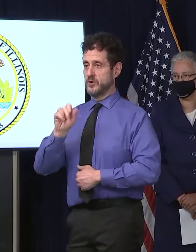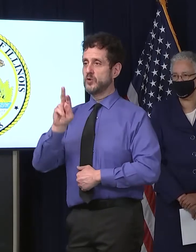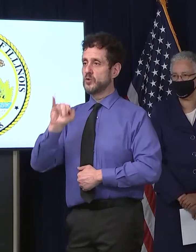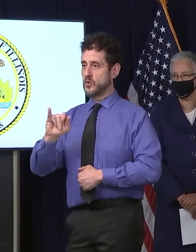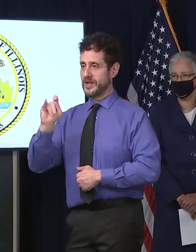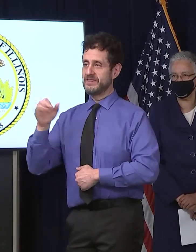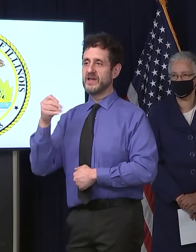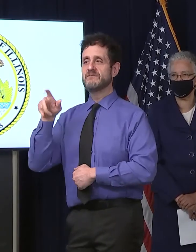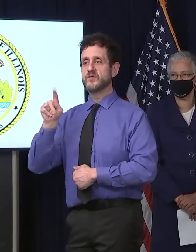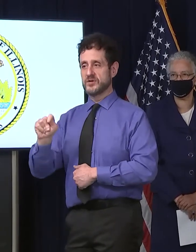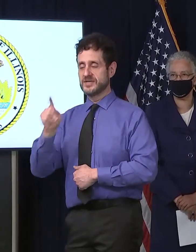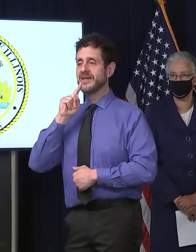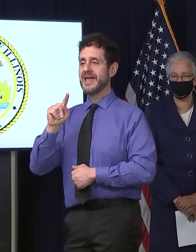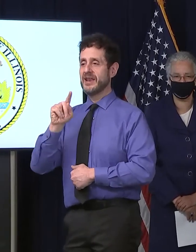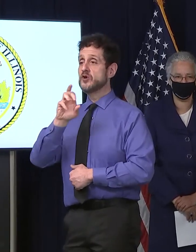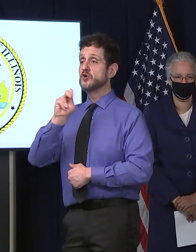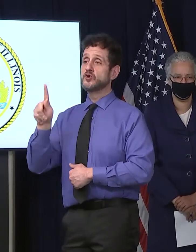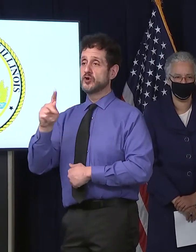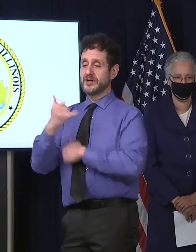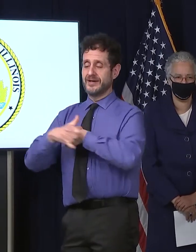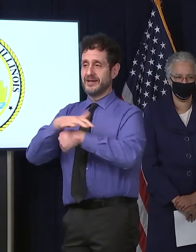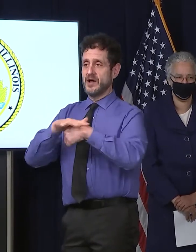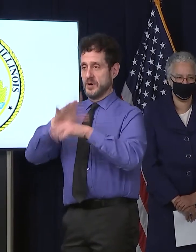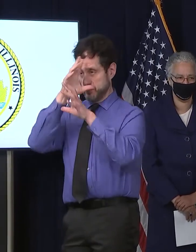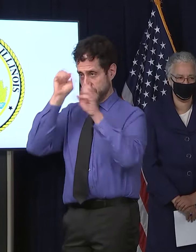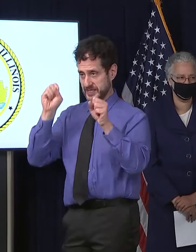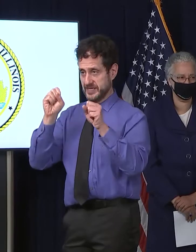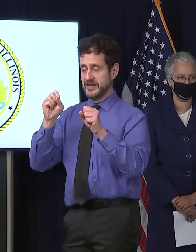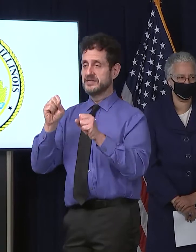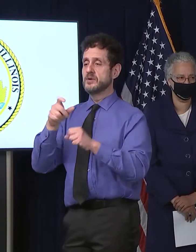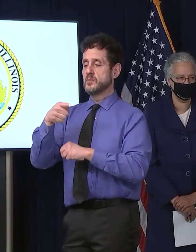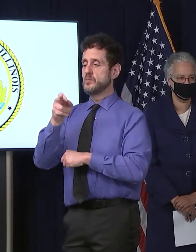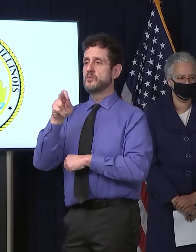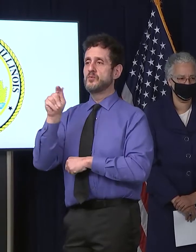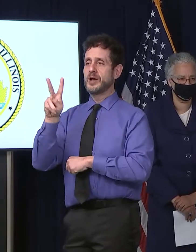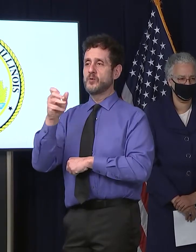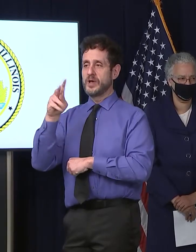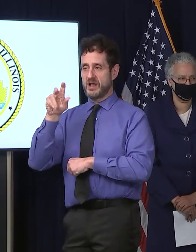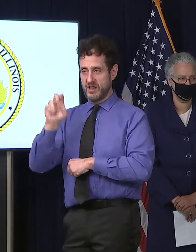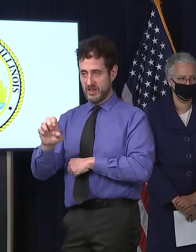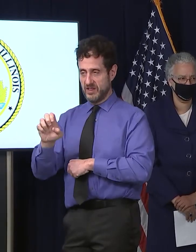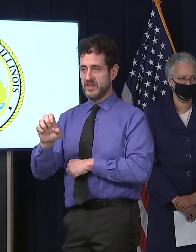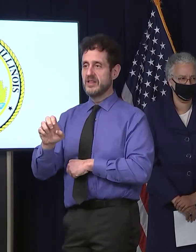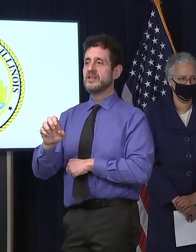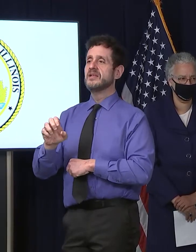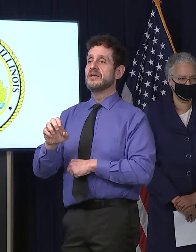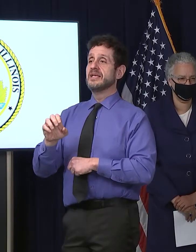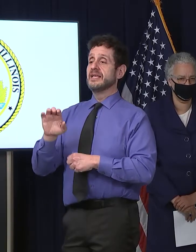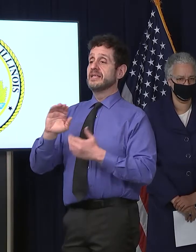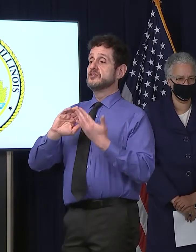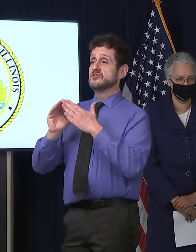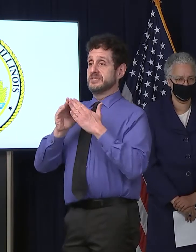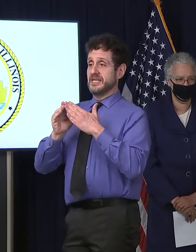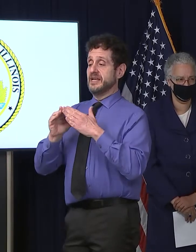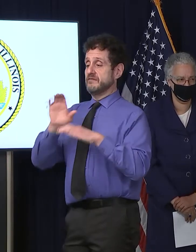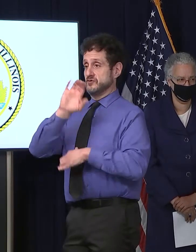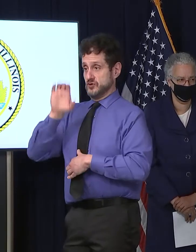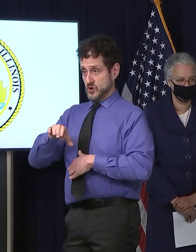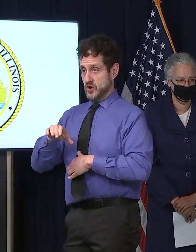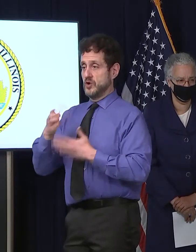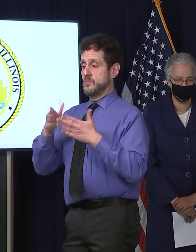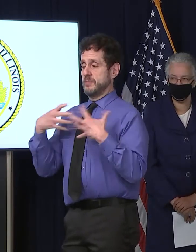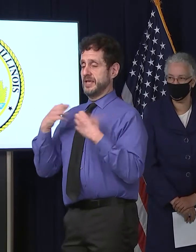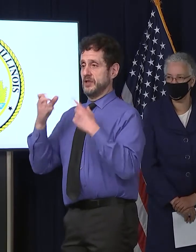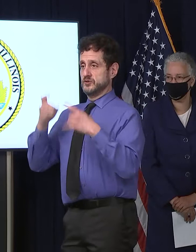County President Tony Preckwinkle, CDPH Commissioner Allison Arwady, and our Cook County